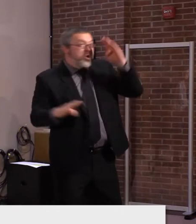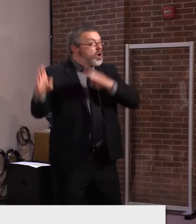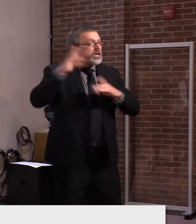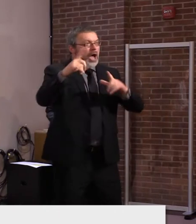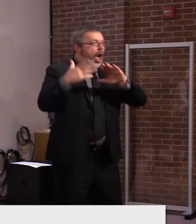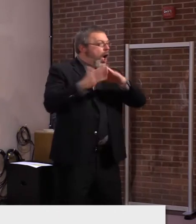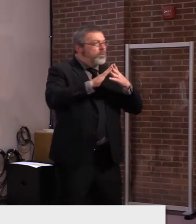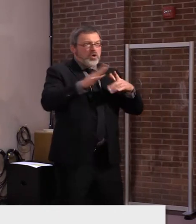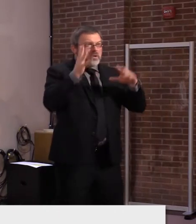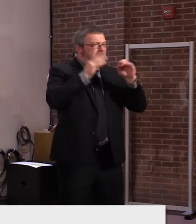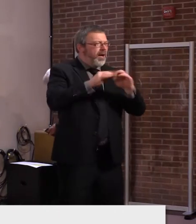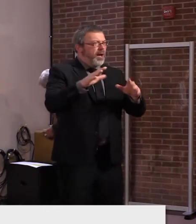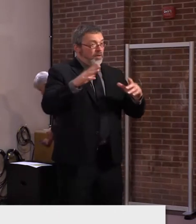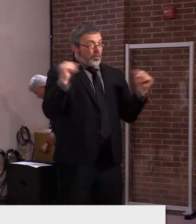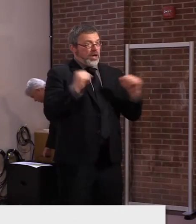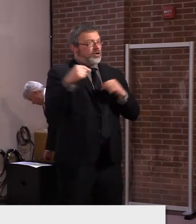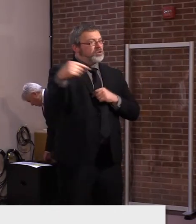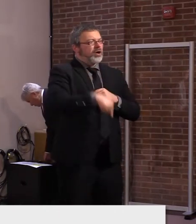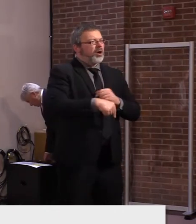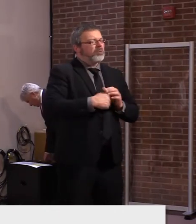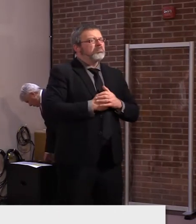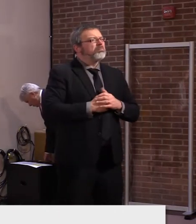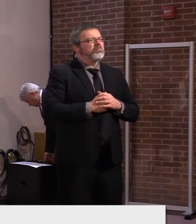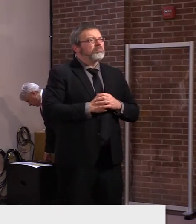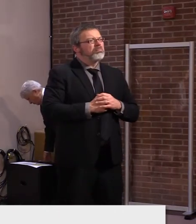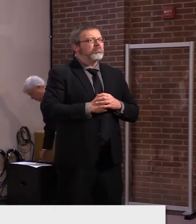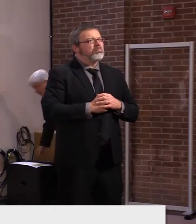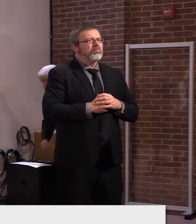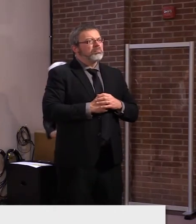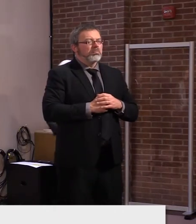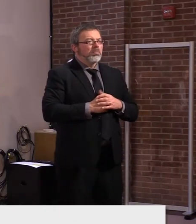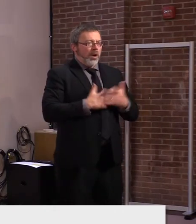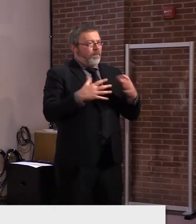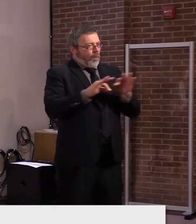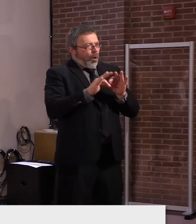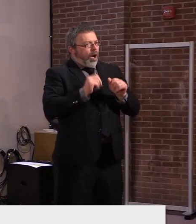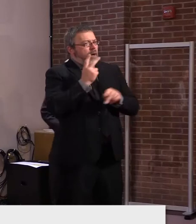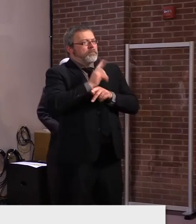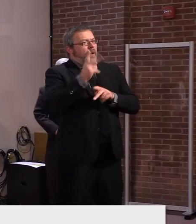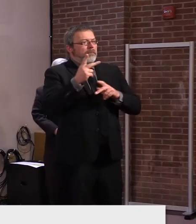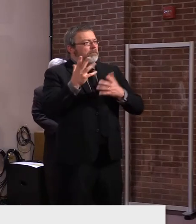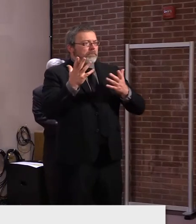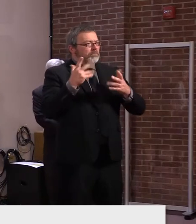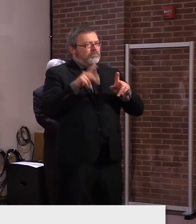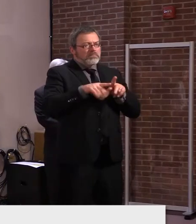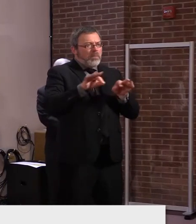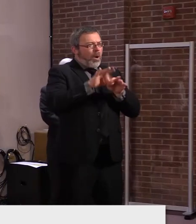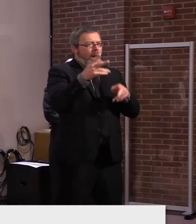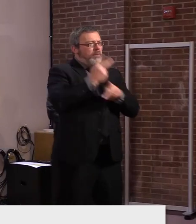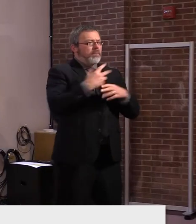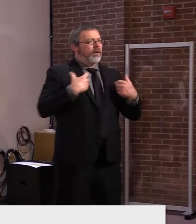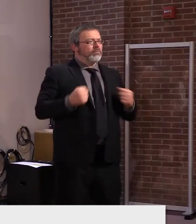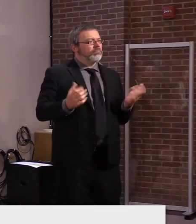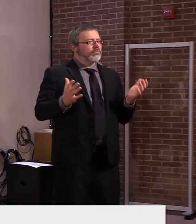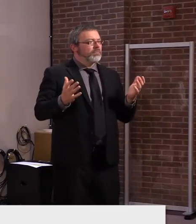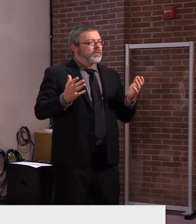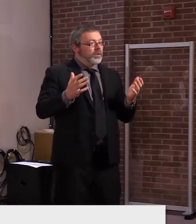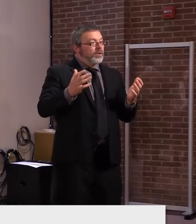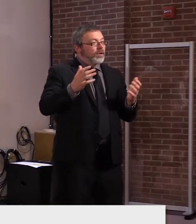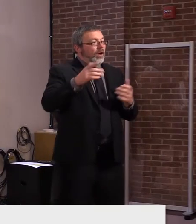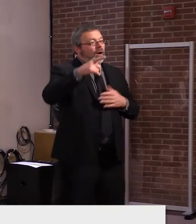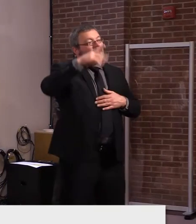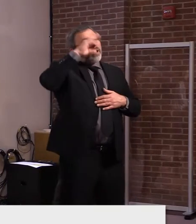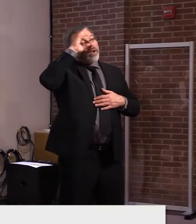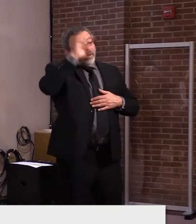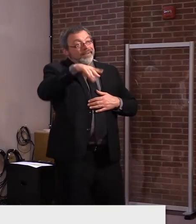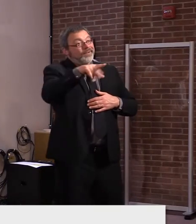about moving indoors. There are parts of the United States that are indoors more in the summer than they are in the winter because it's